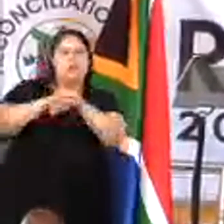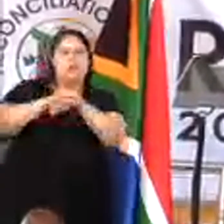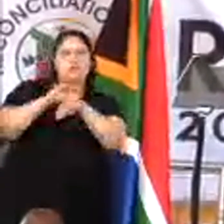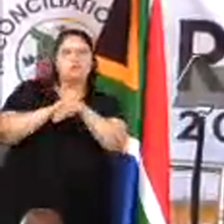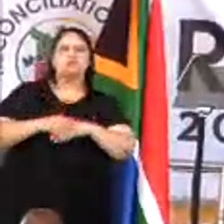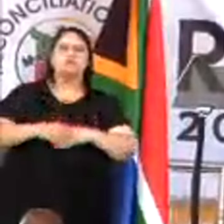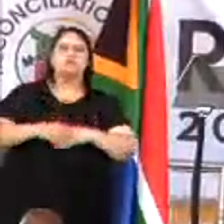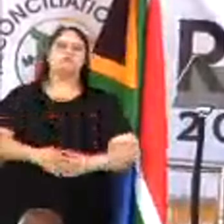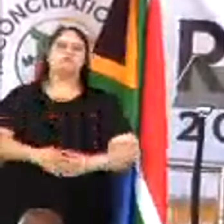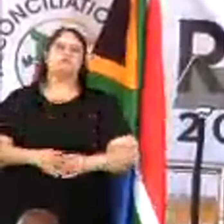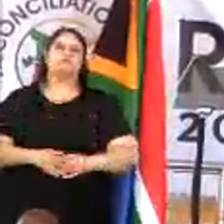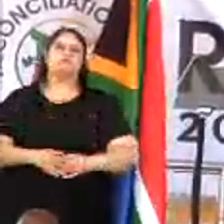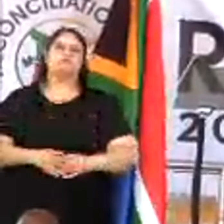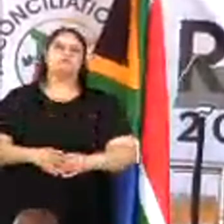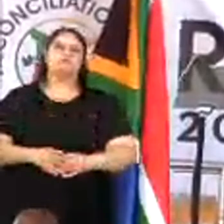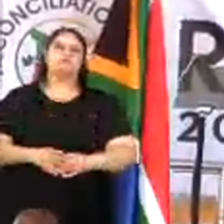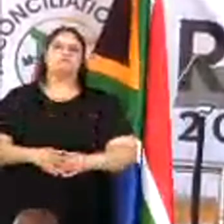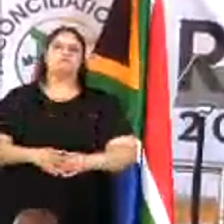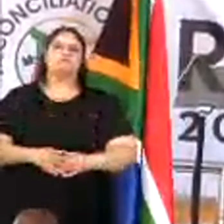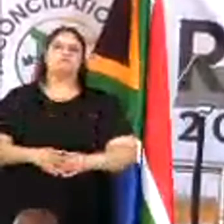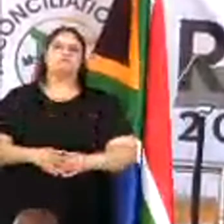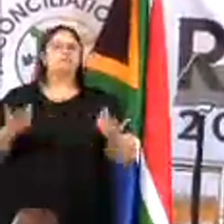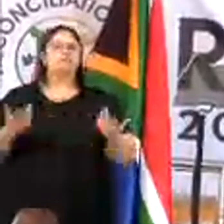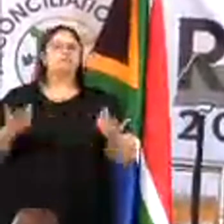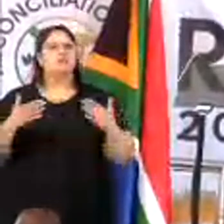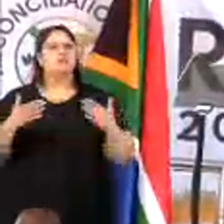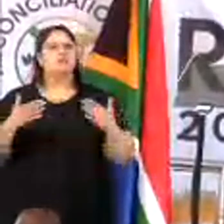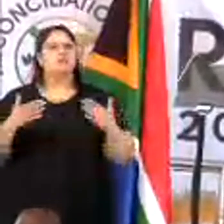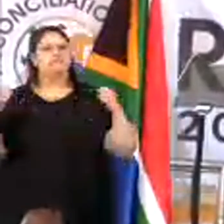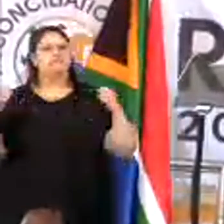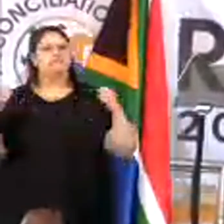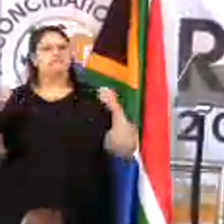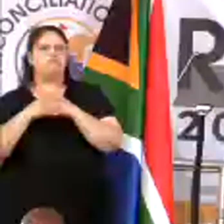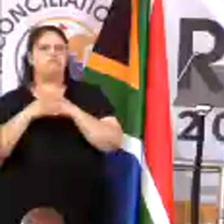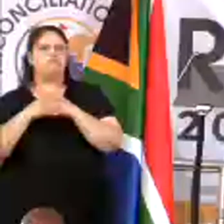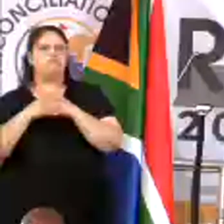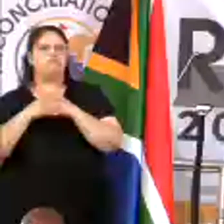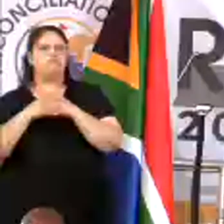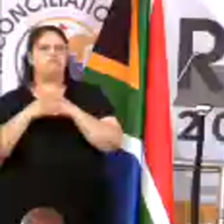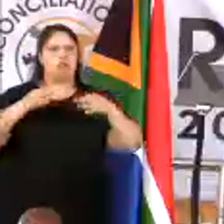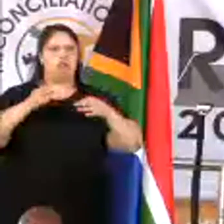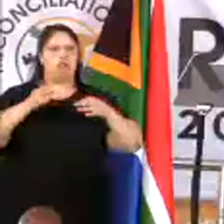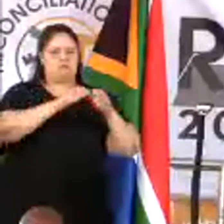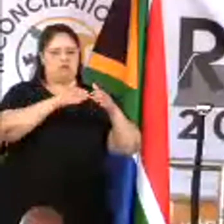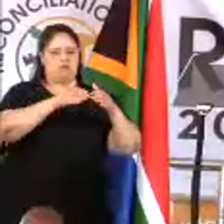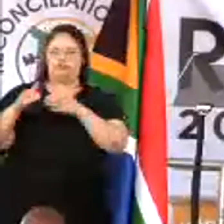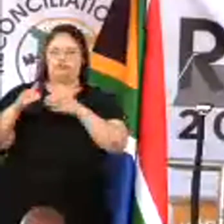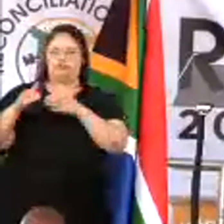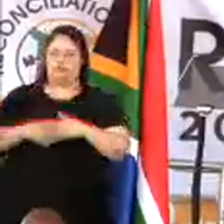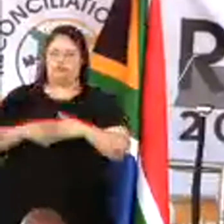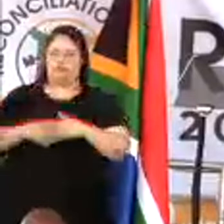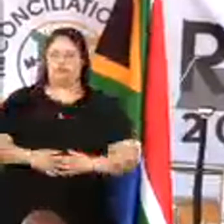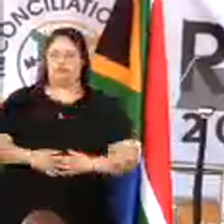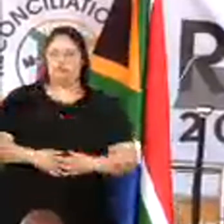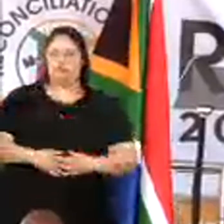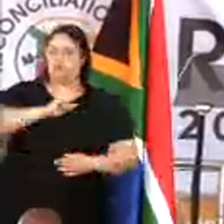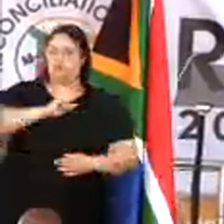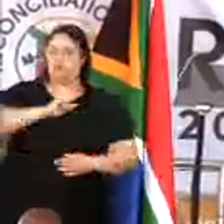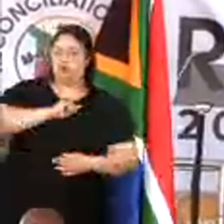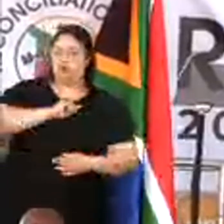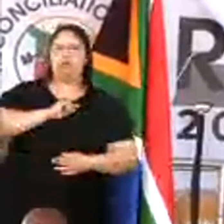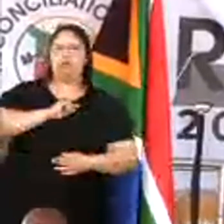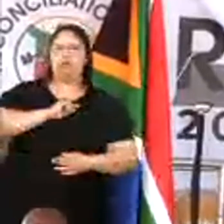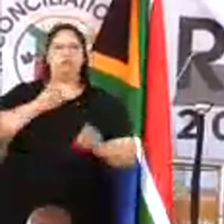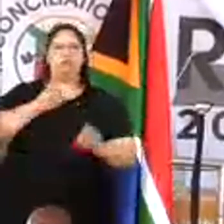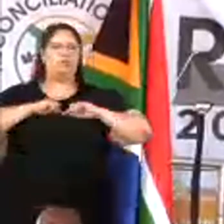friends, and to reconcile, yes, as political parties, so that we are